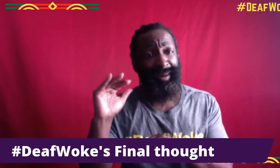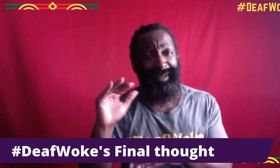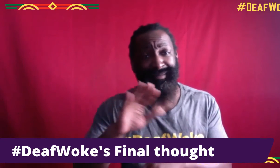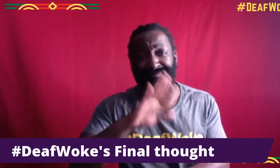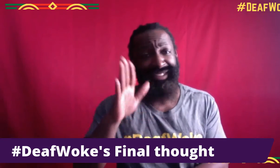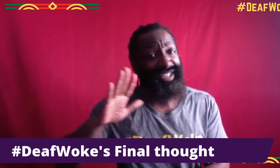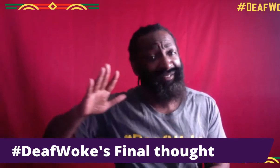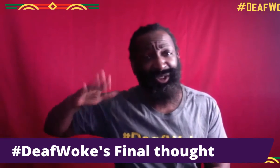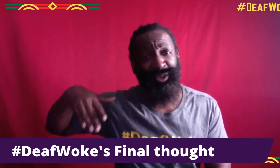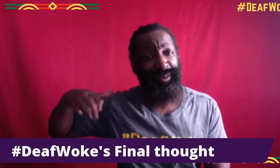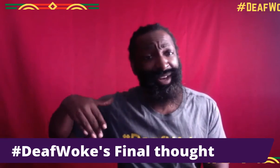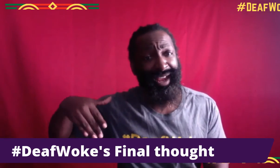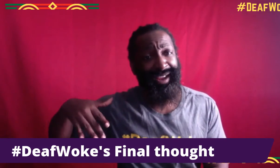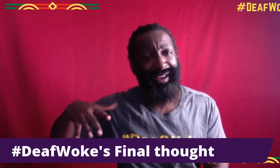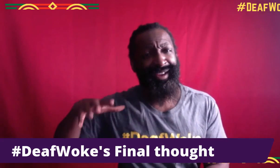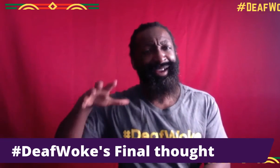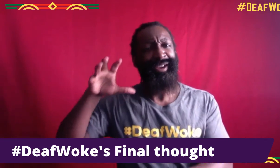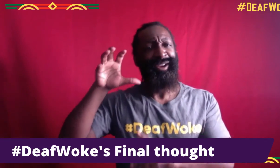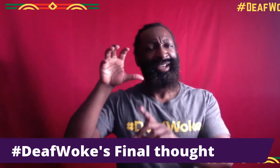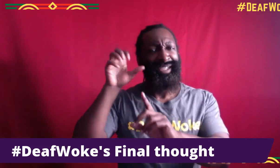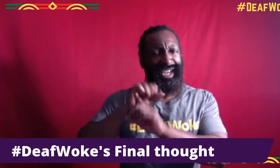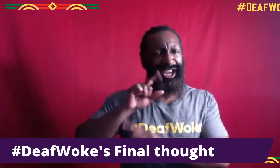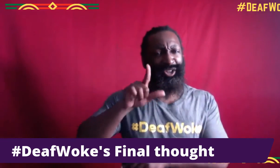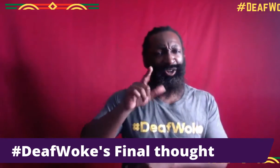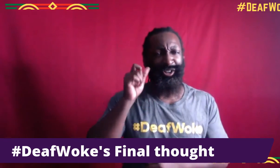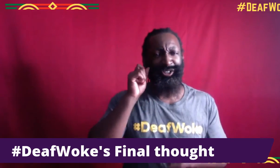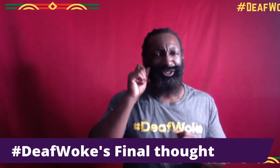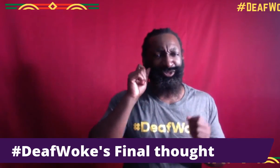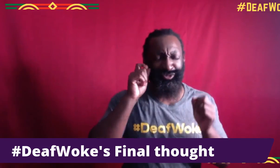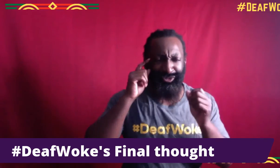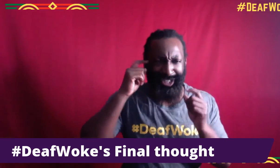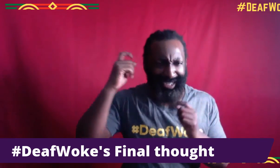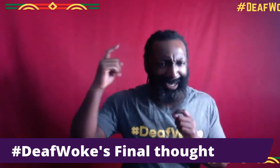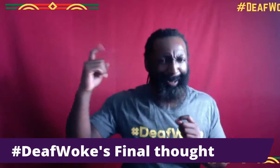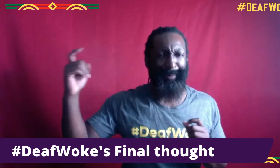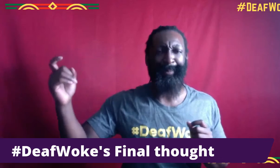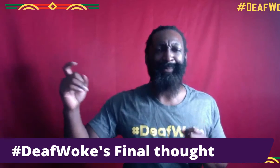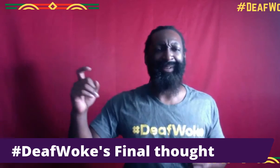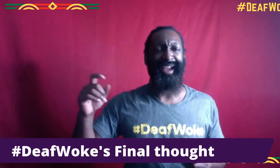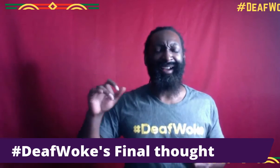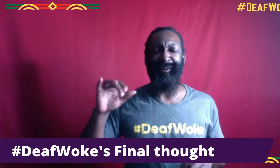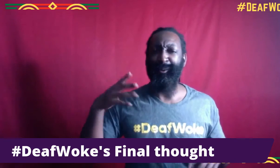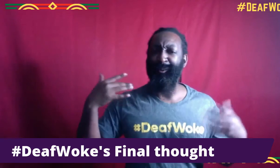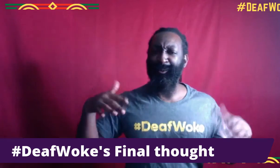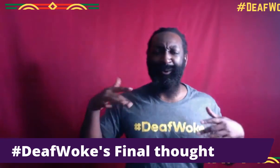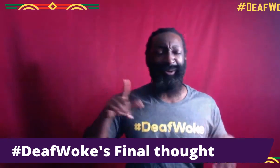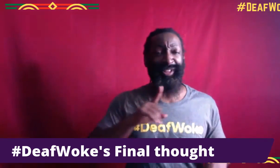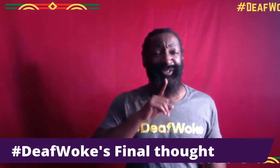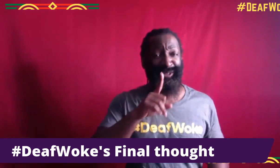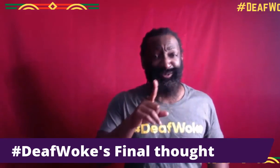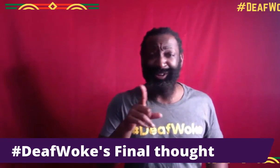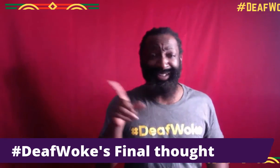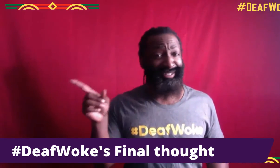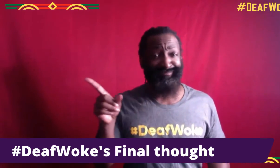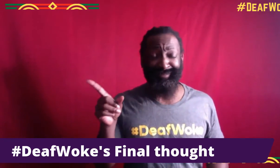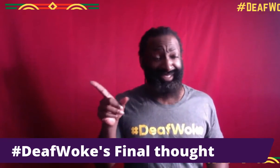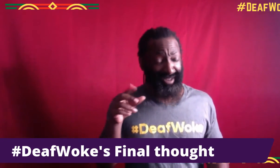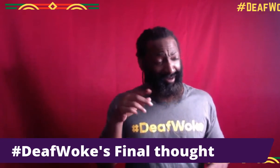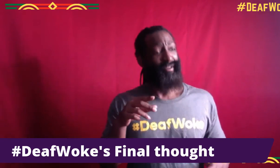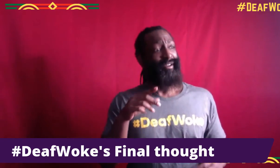It's like Katrina said, no limit. It's never too late to capture your dreams.